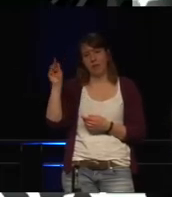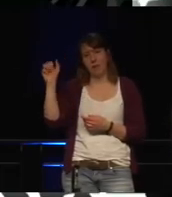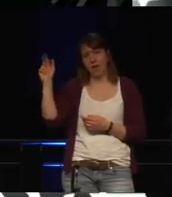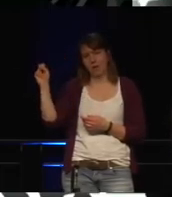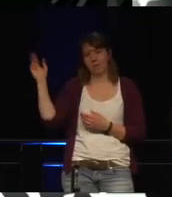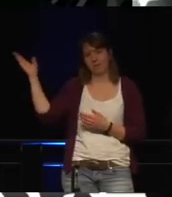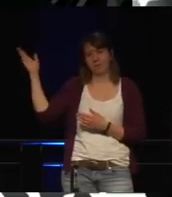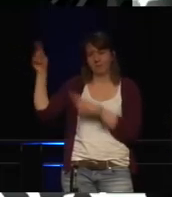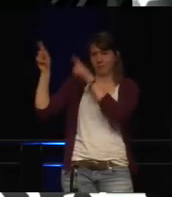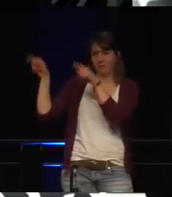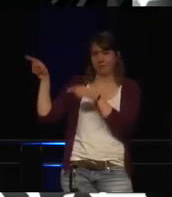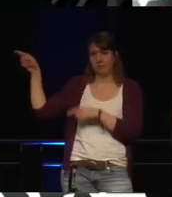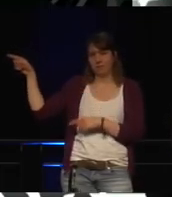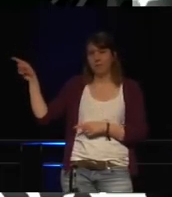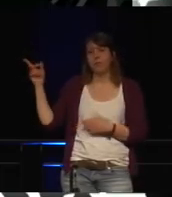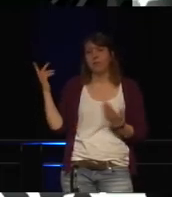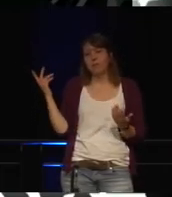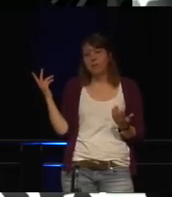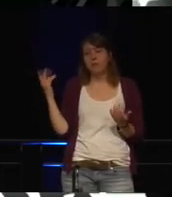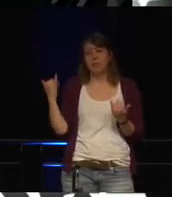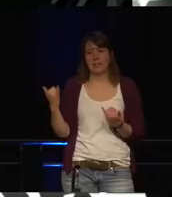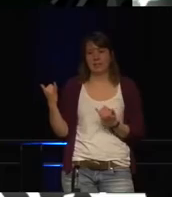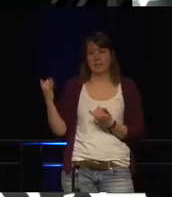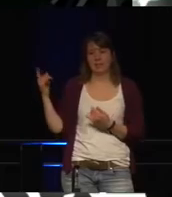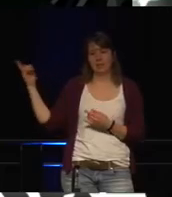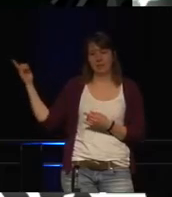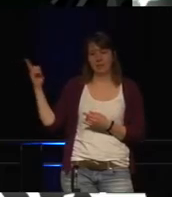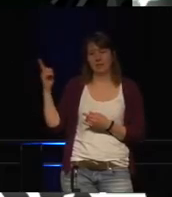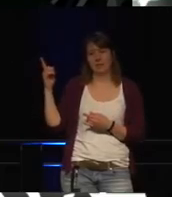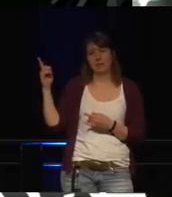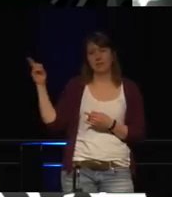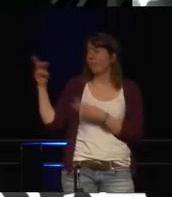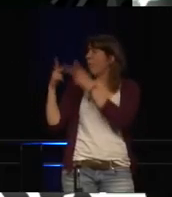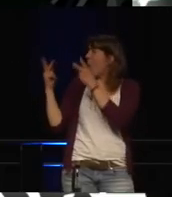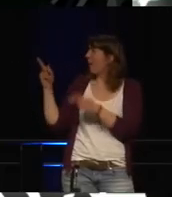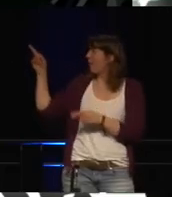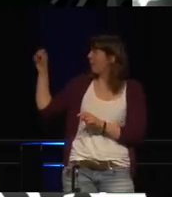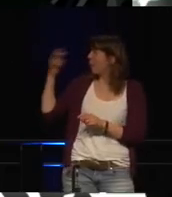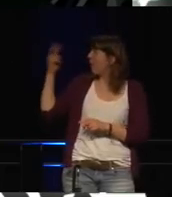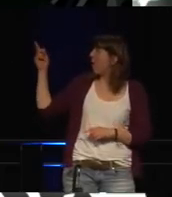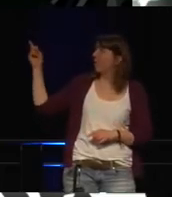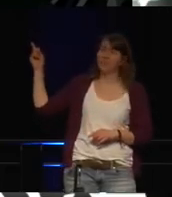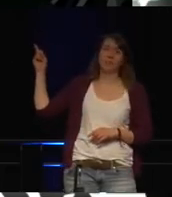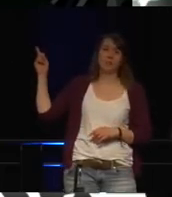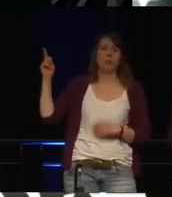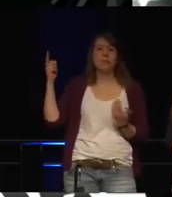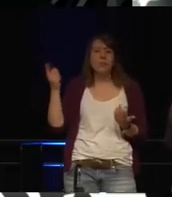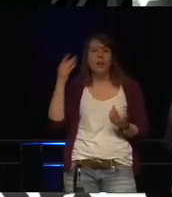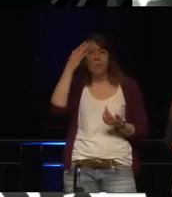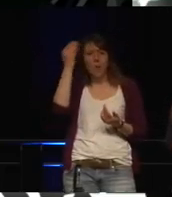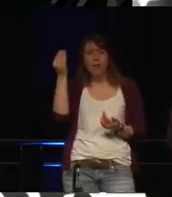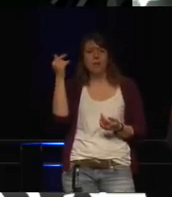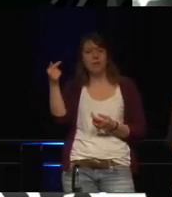talk to the guy who is behind this project. He's called Render Man. And that's a render of